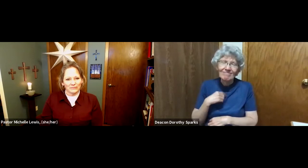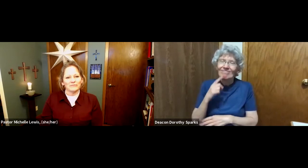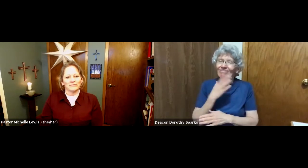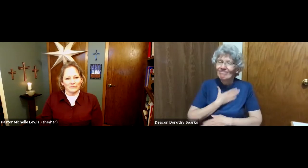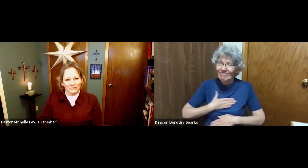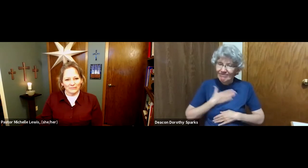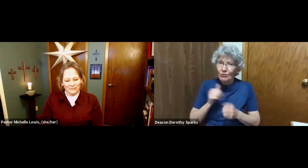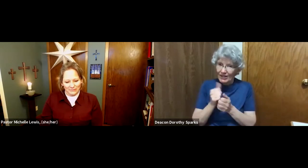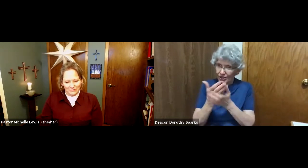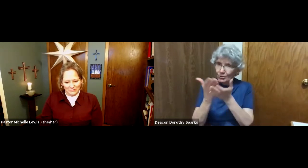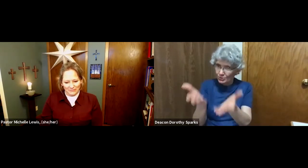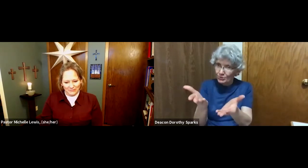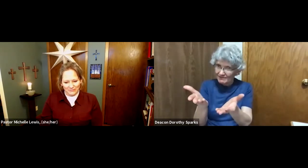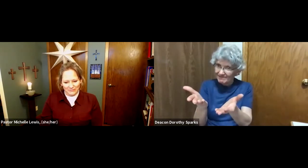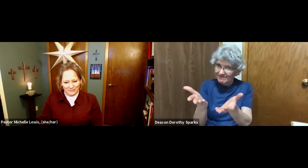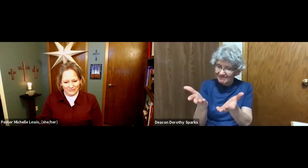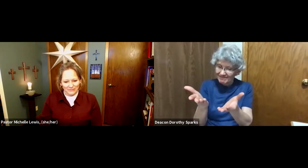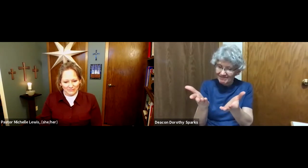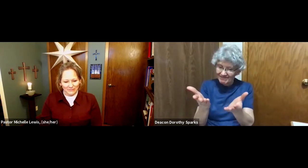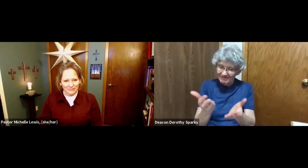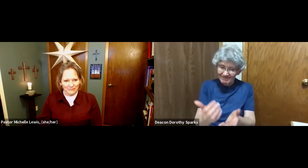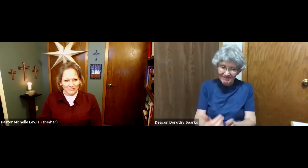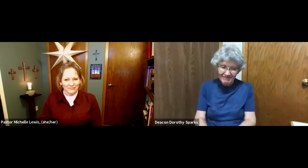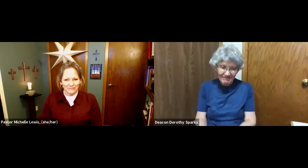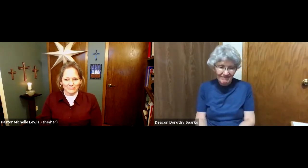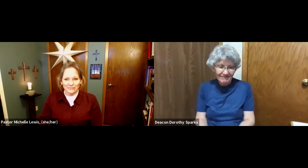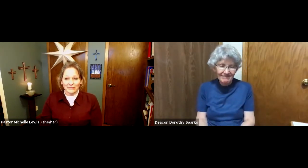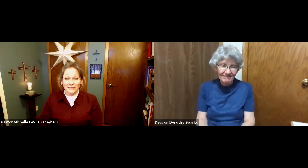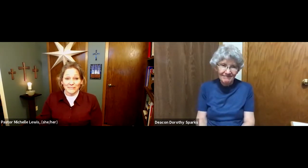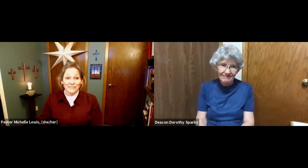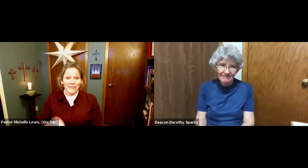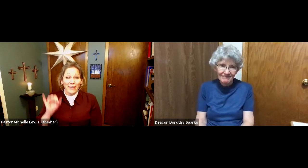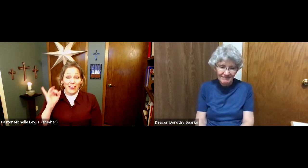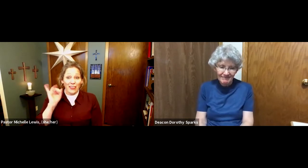child. In you I am pleased."